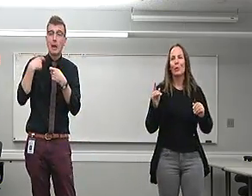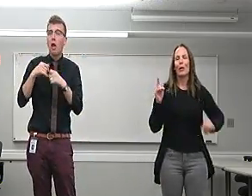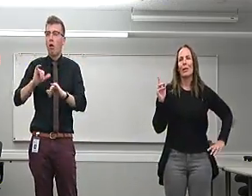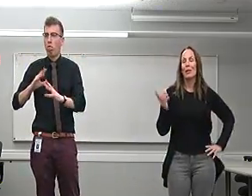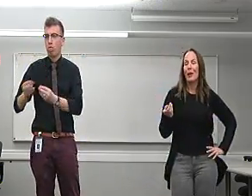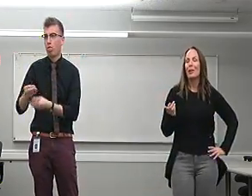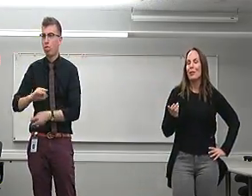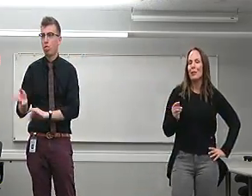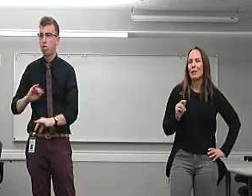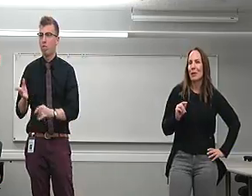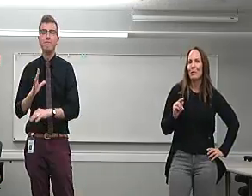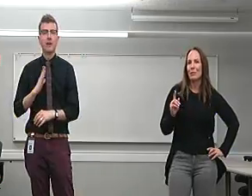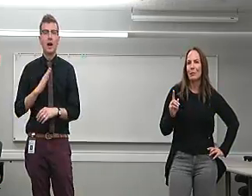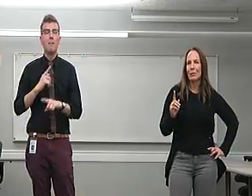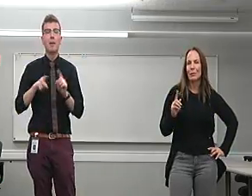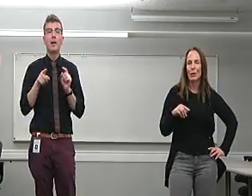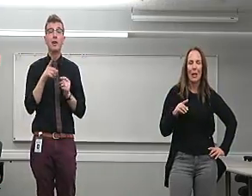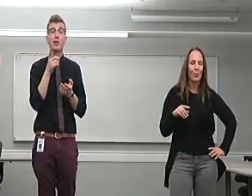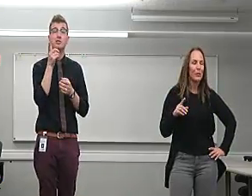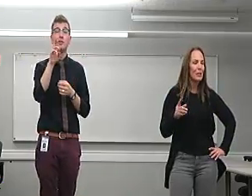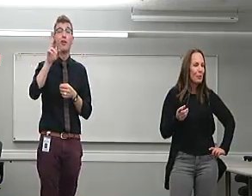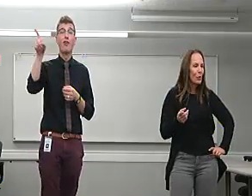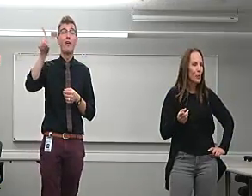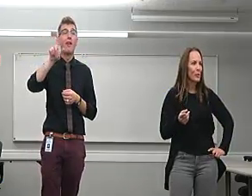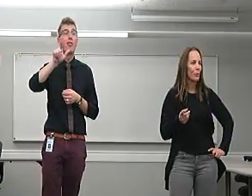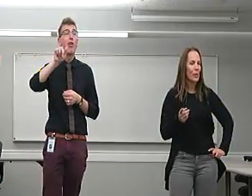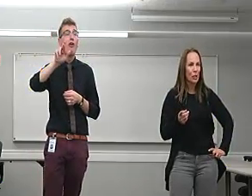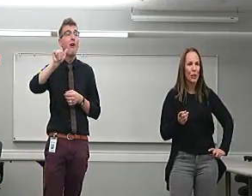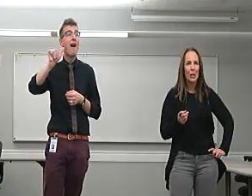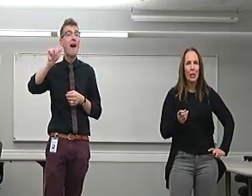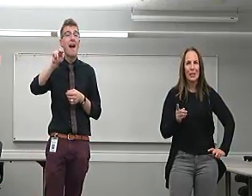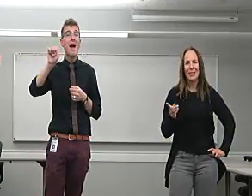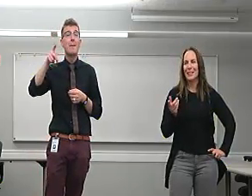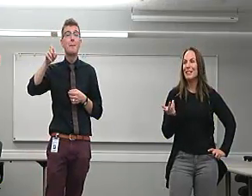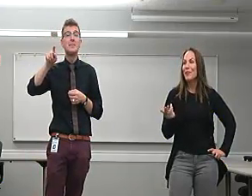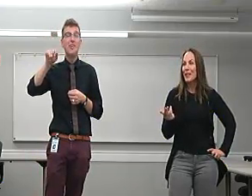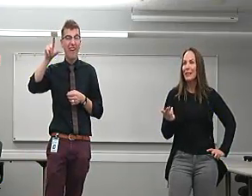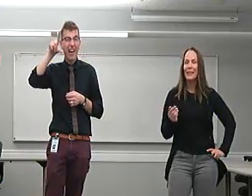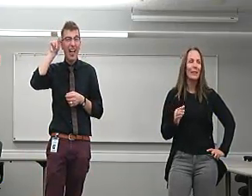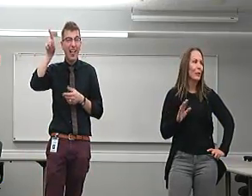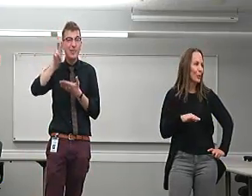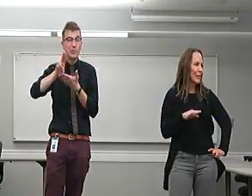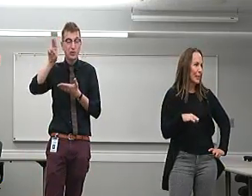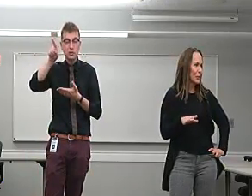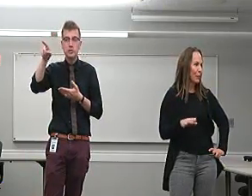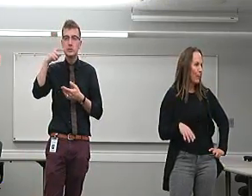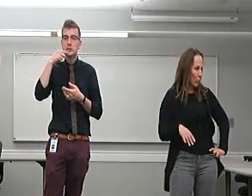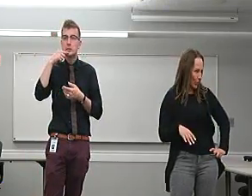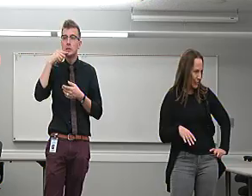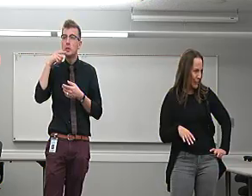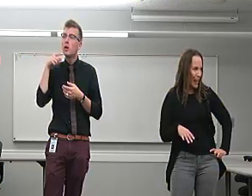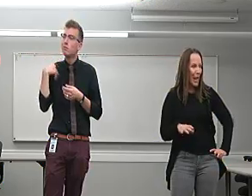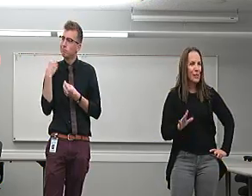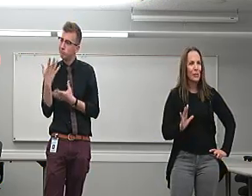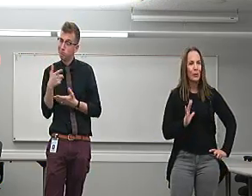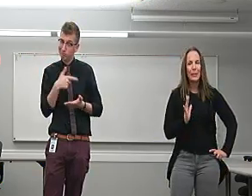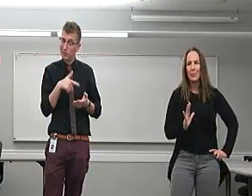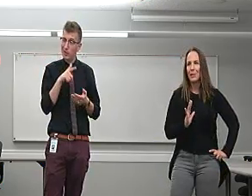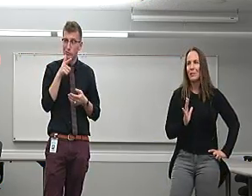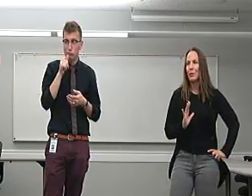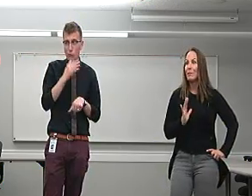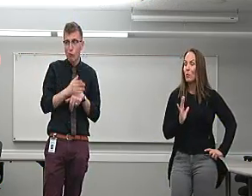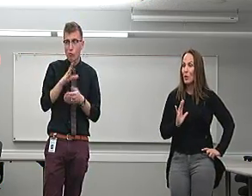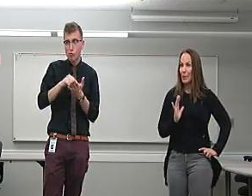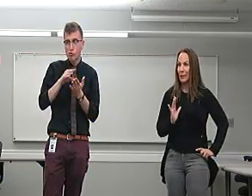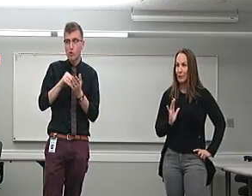that Dr. Laura Ann Petito told me, she said, Rachel, because I said, it's funny, Leah learned English from books. And so Leah speaks very formally. Leah